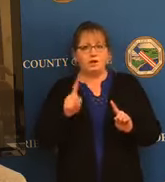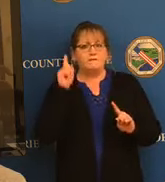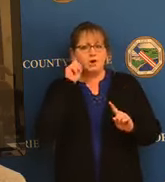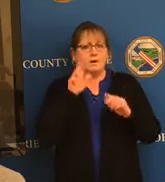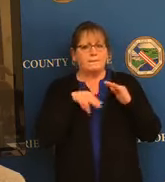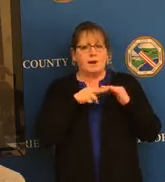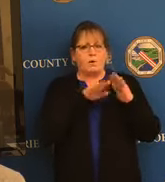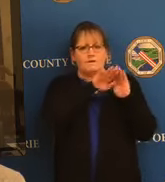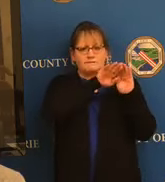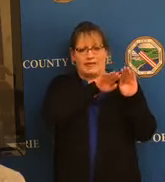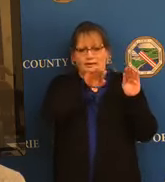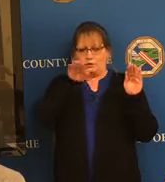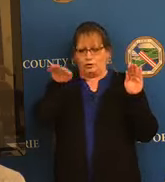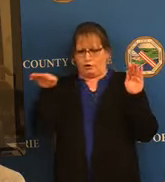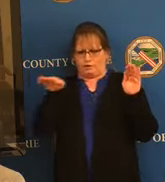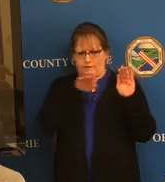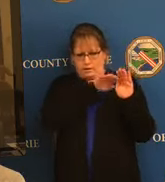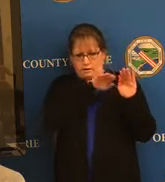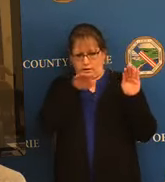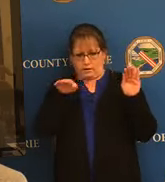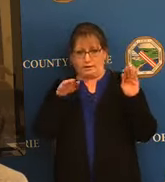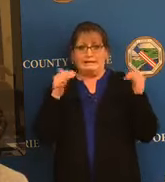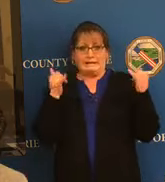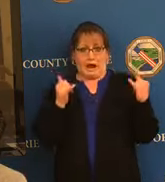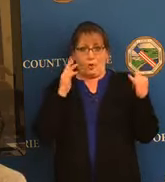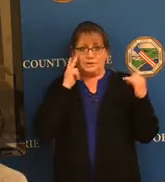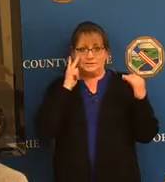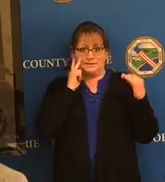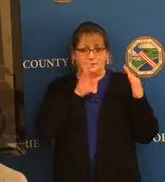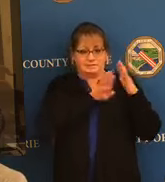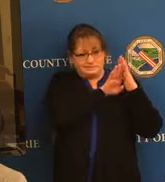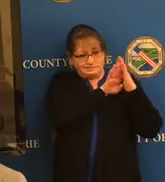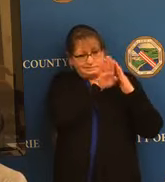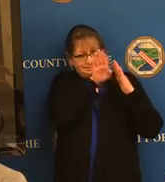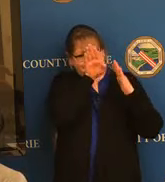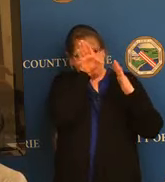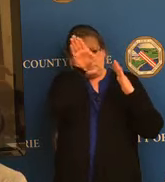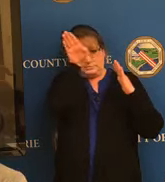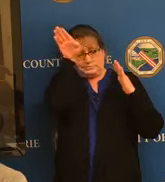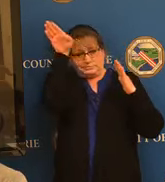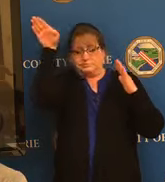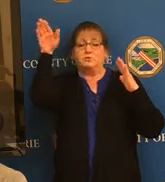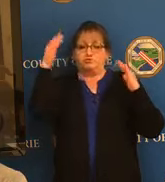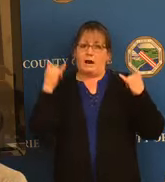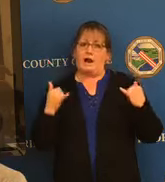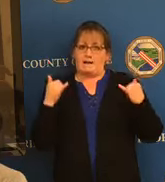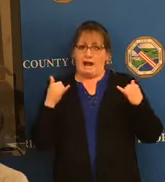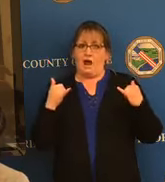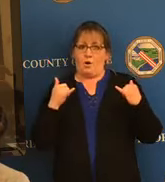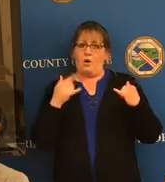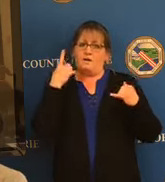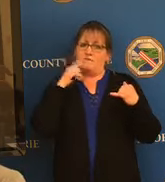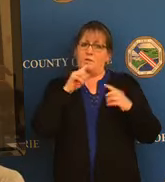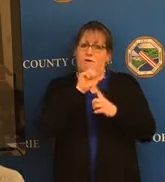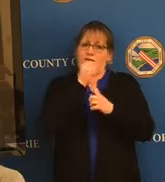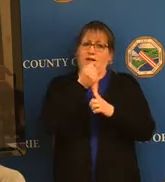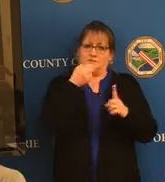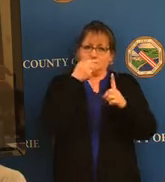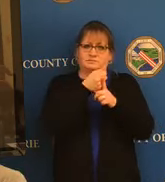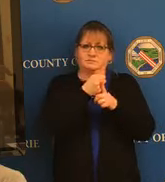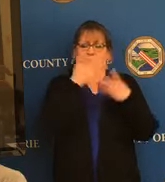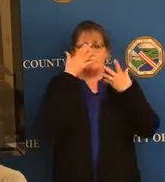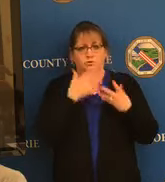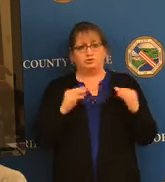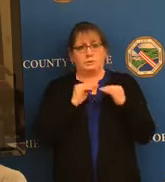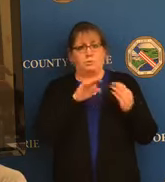flattening the curve. And what we're seeing now is we're starting to see a dramatic uptick in cases, and unfortunately we're seeing more deaths